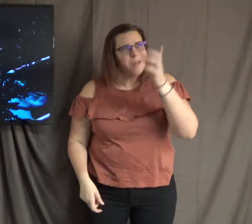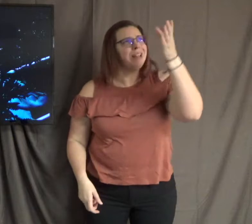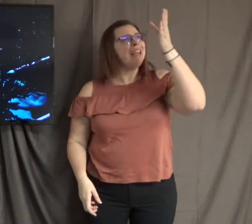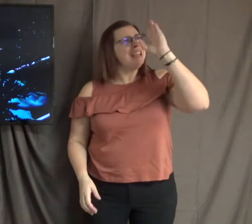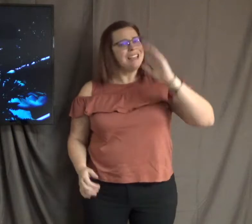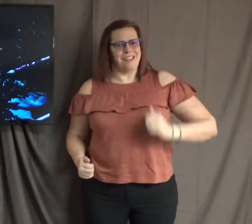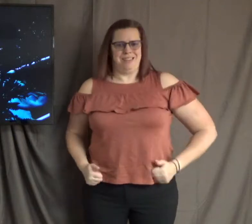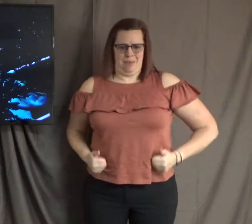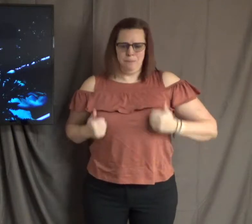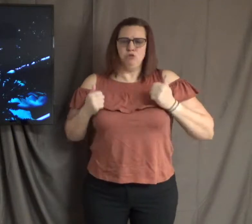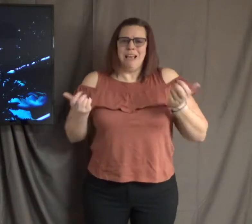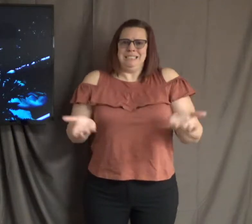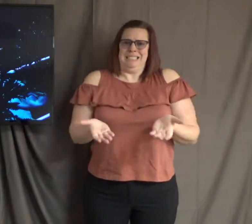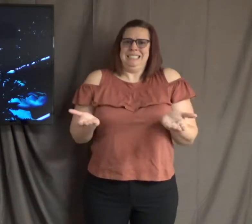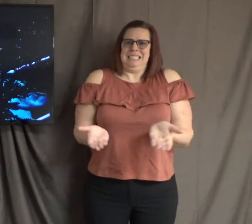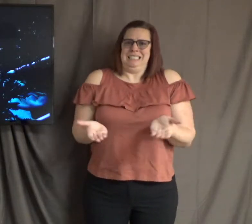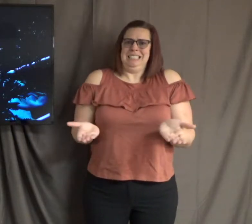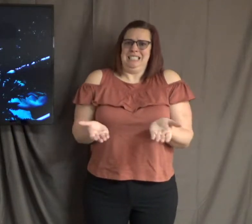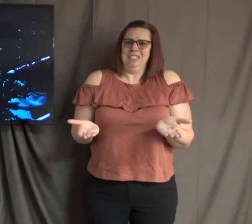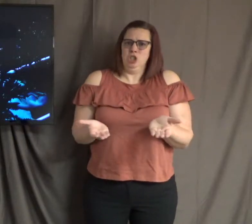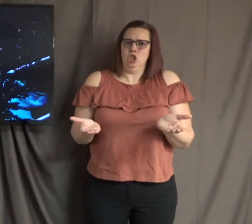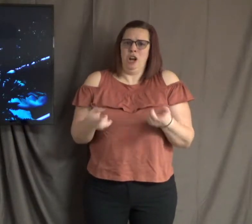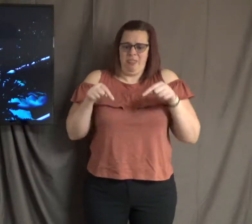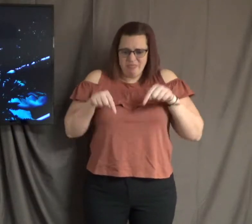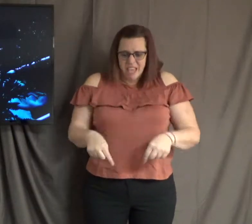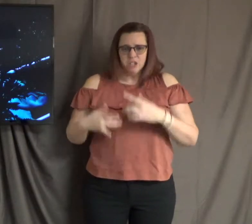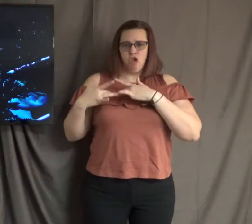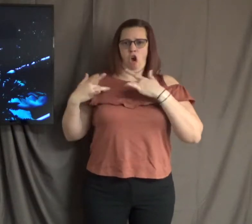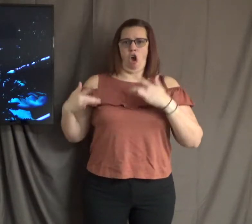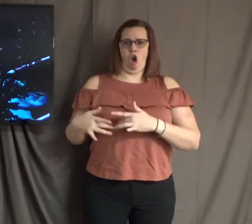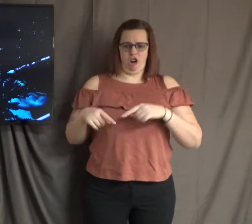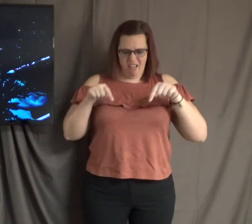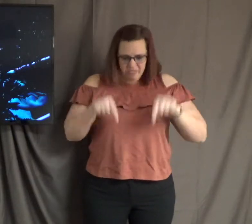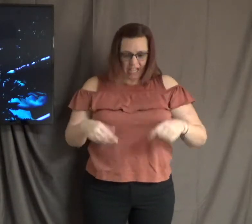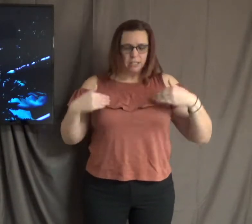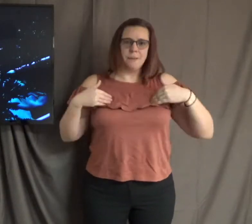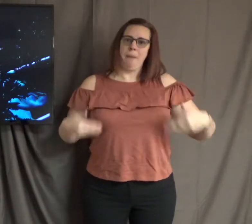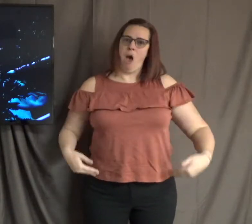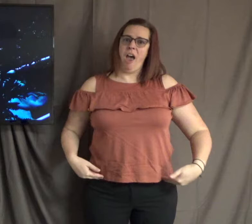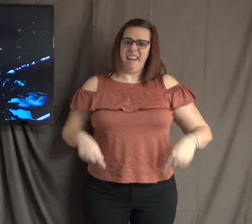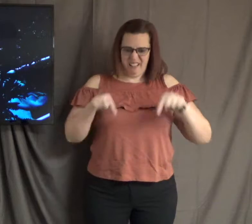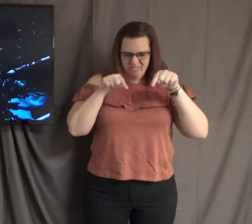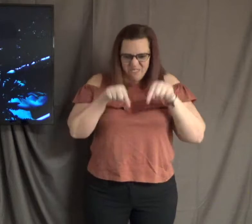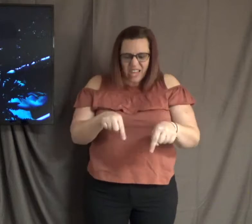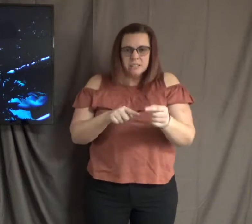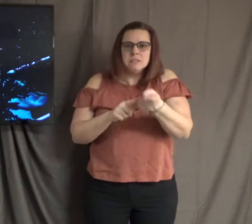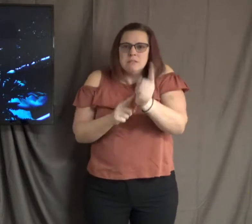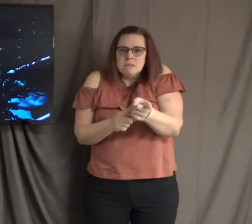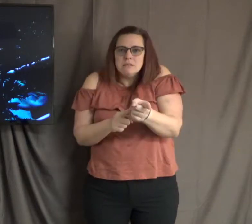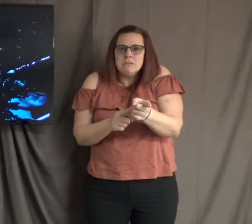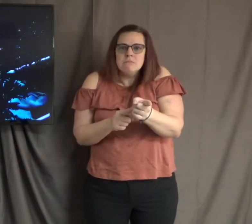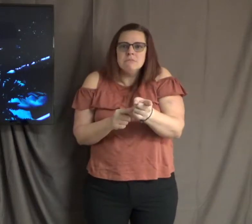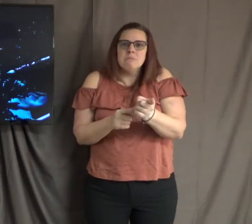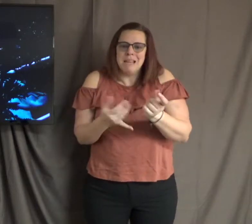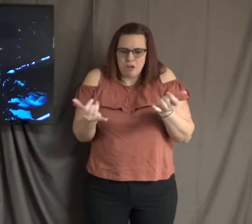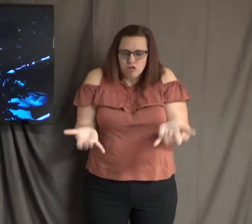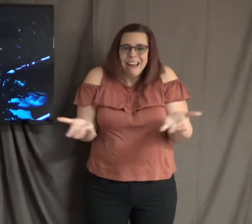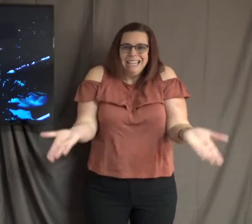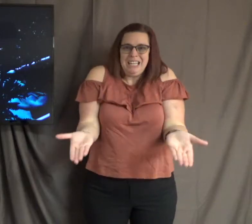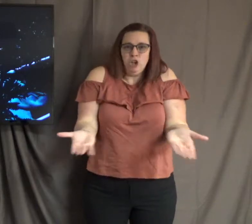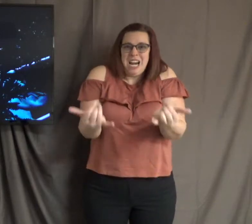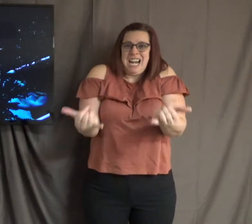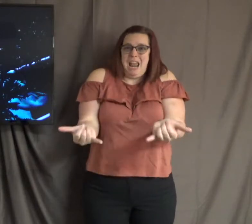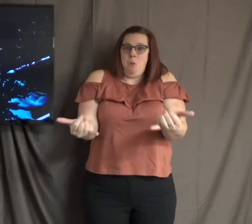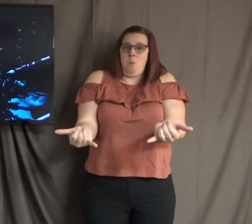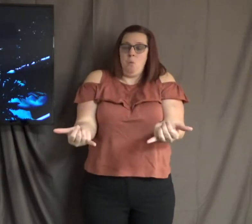place, in this heart, in this mind, in this body, in this moment, right here, right